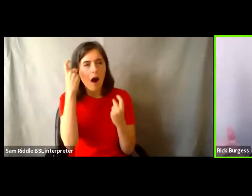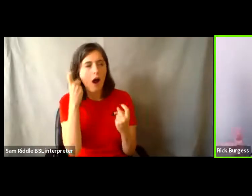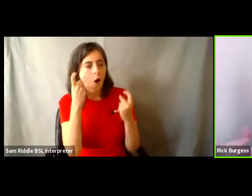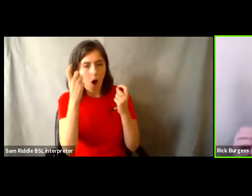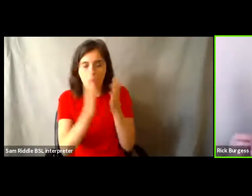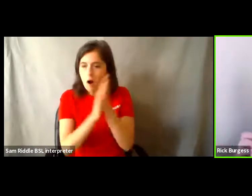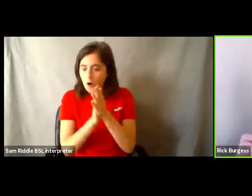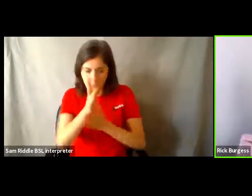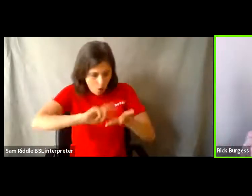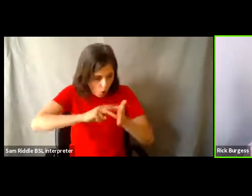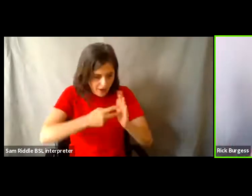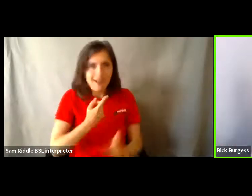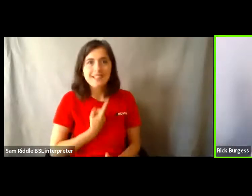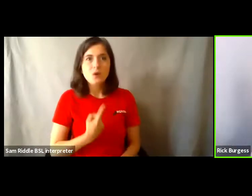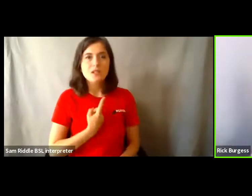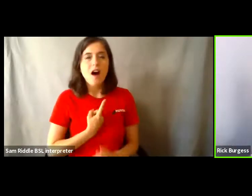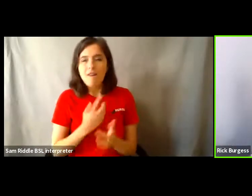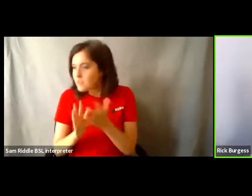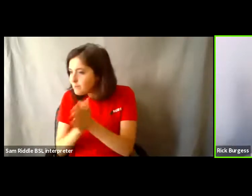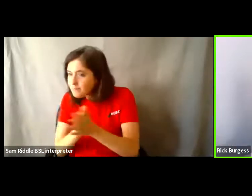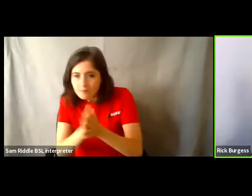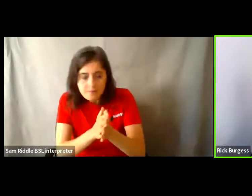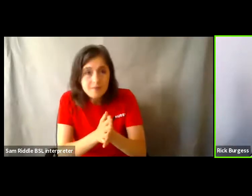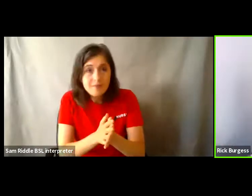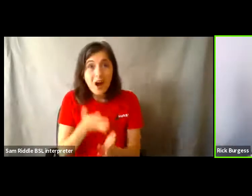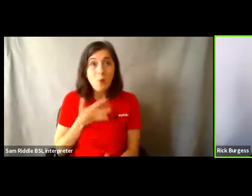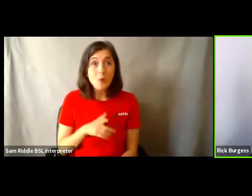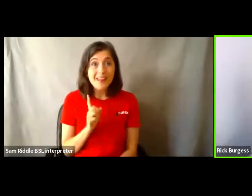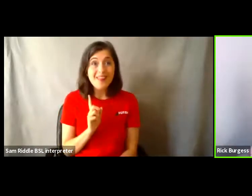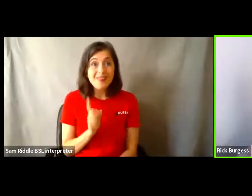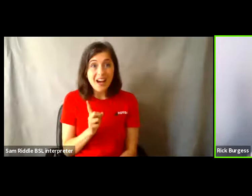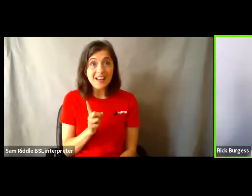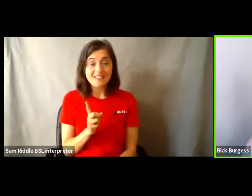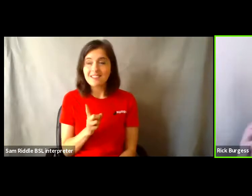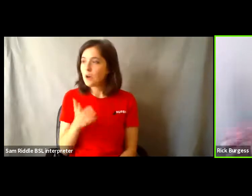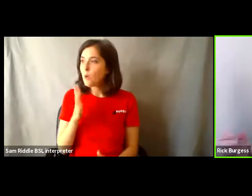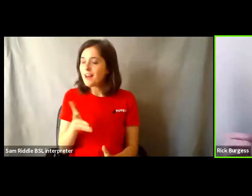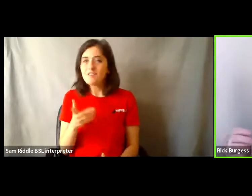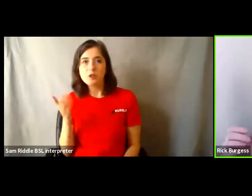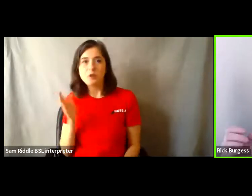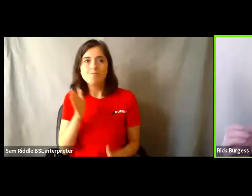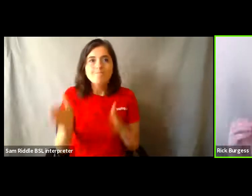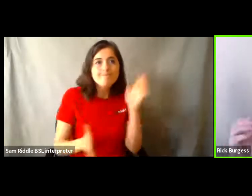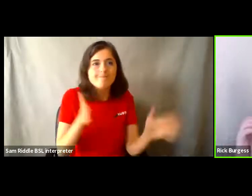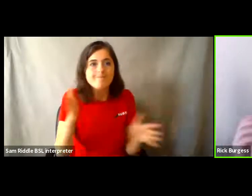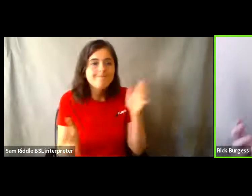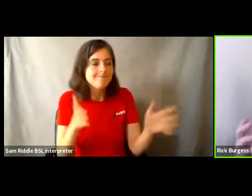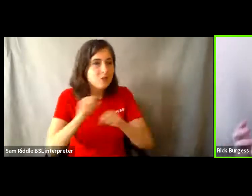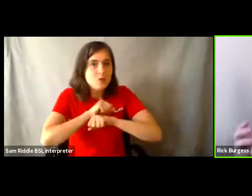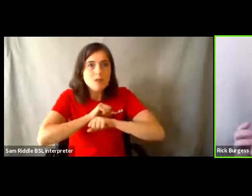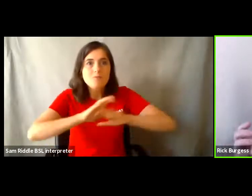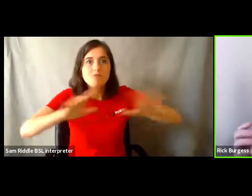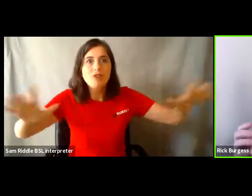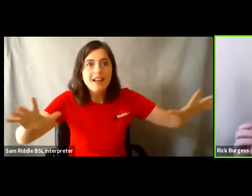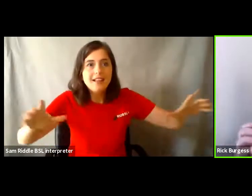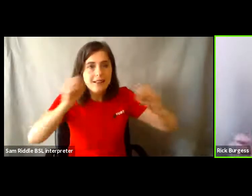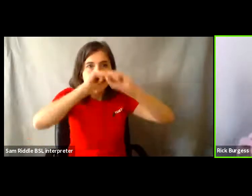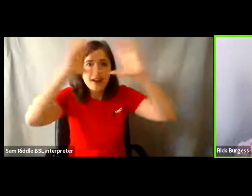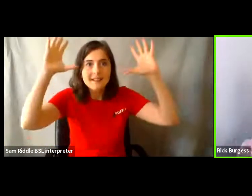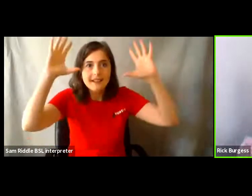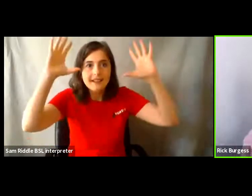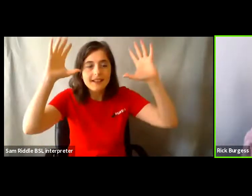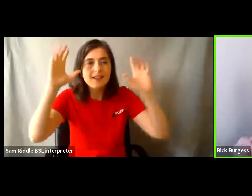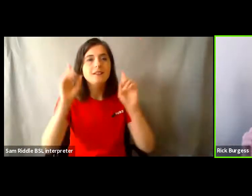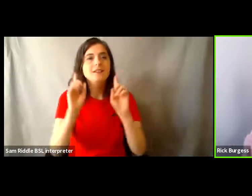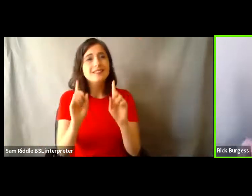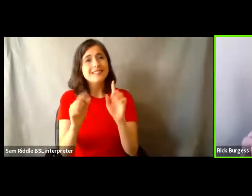organizing stuff themselves. And that's what we need. We really do need to get out there and to spread this idea. So this is very